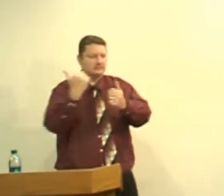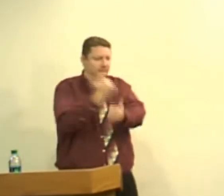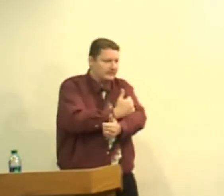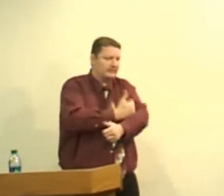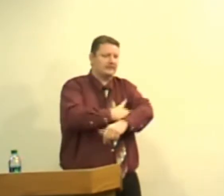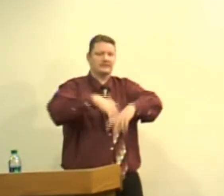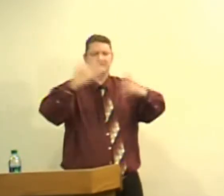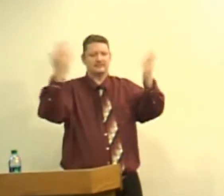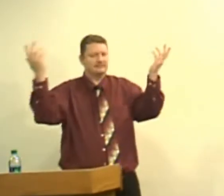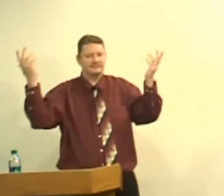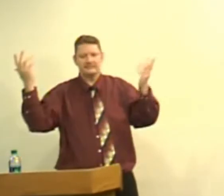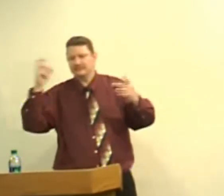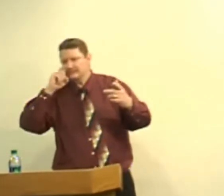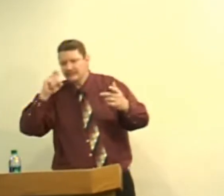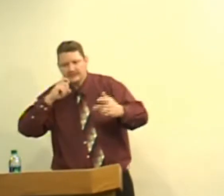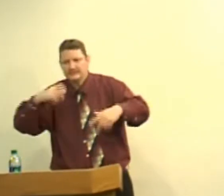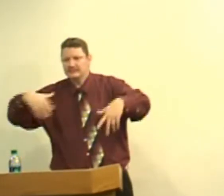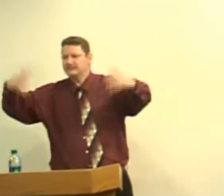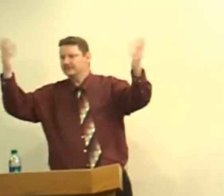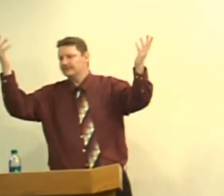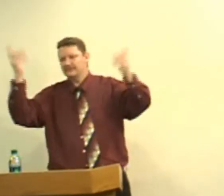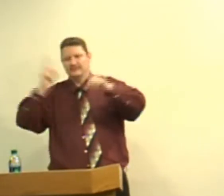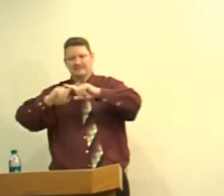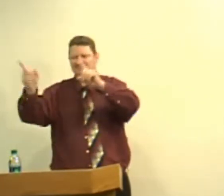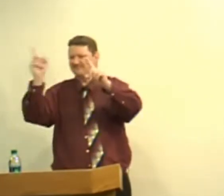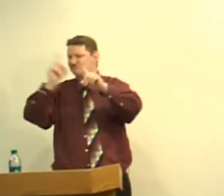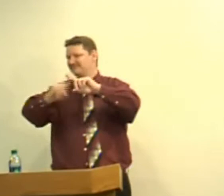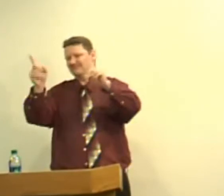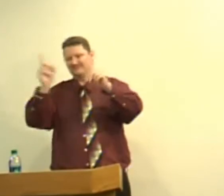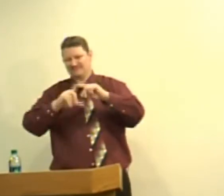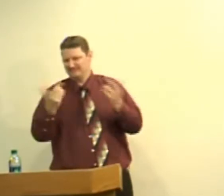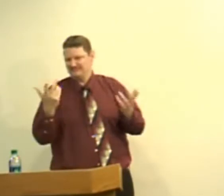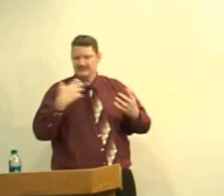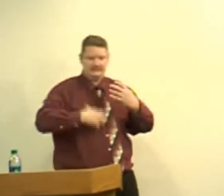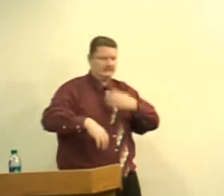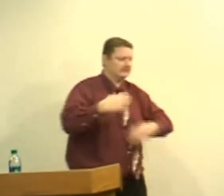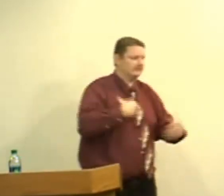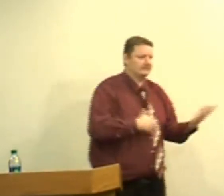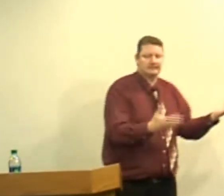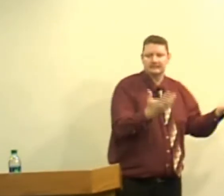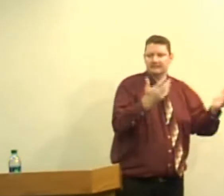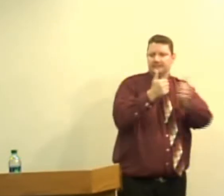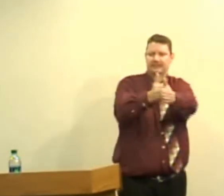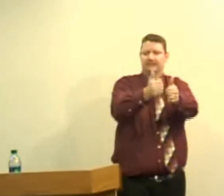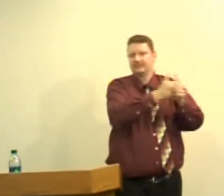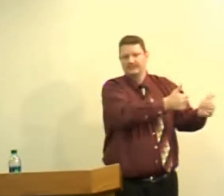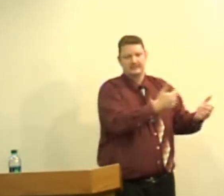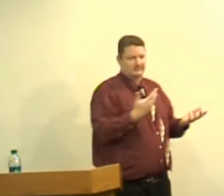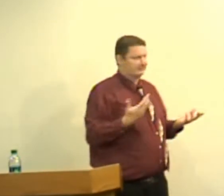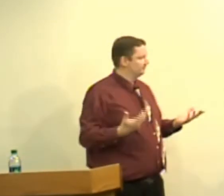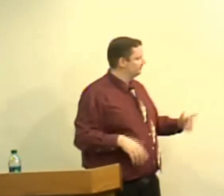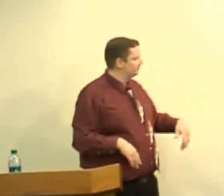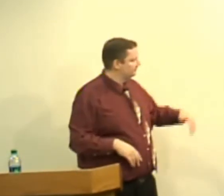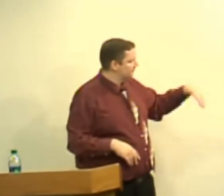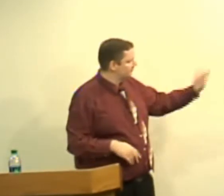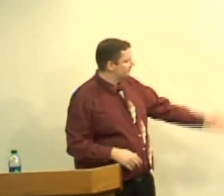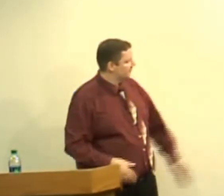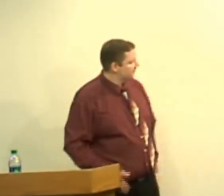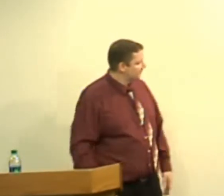drink and who do drugs. And, you know, they have sexual pleasures that they want to fulfill all the time. And they follow